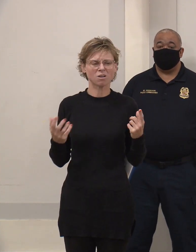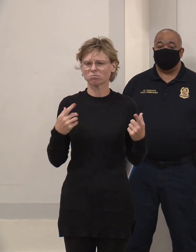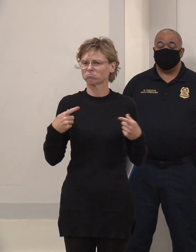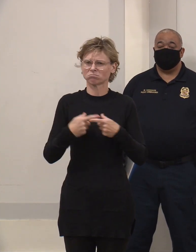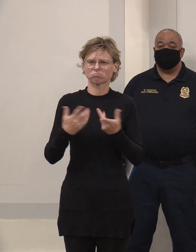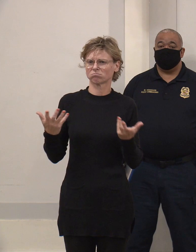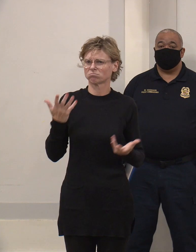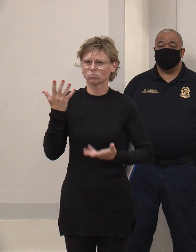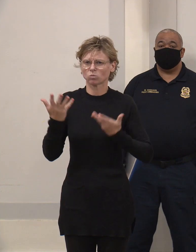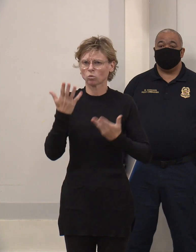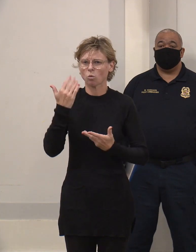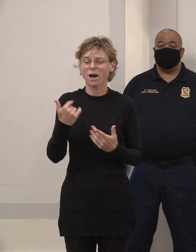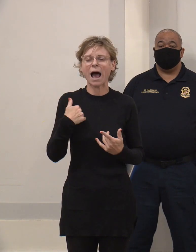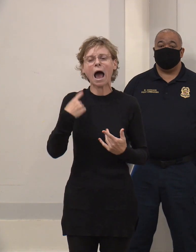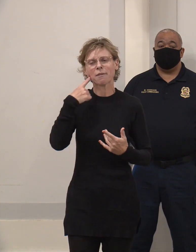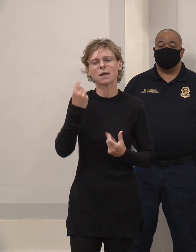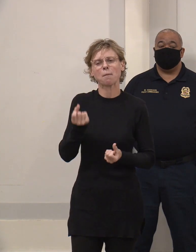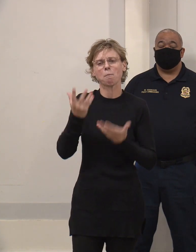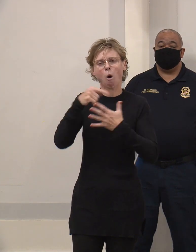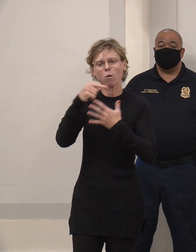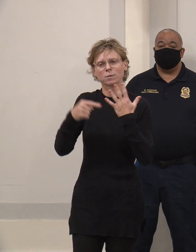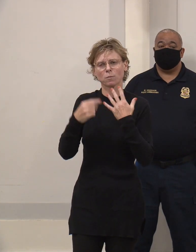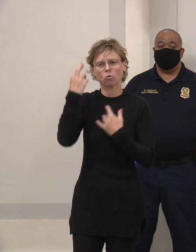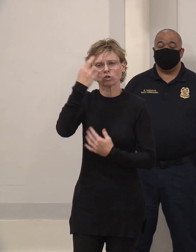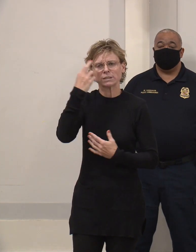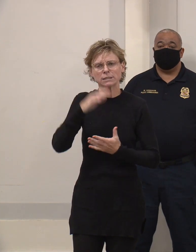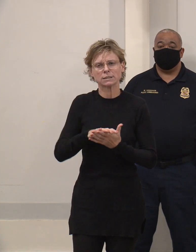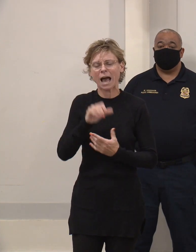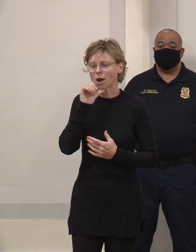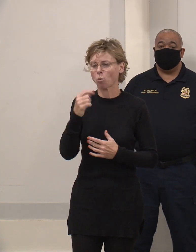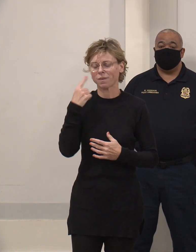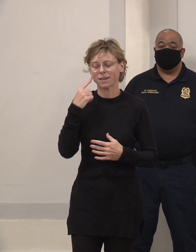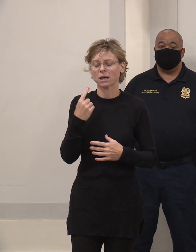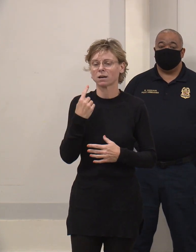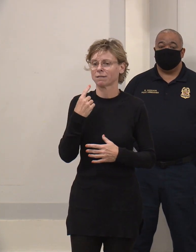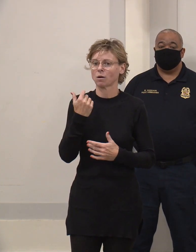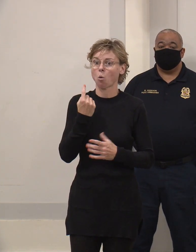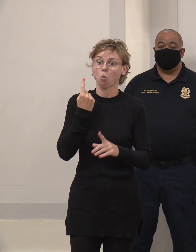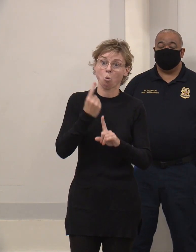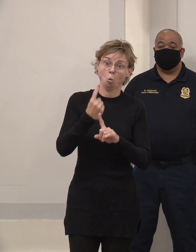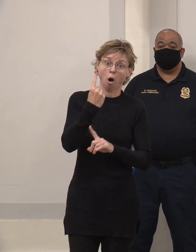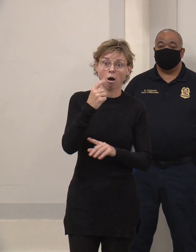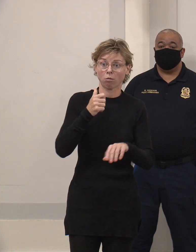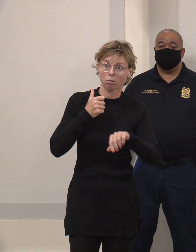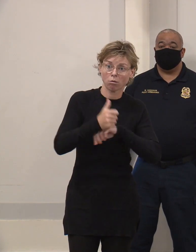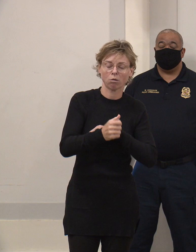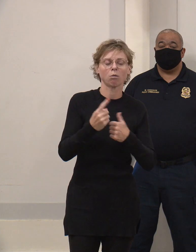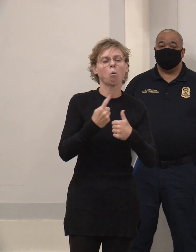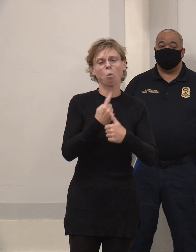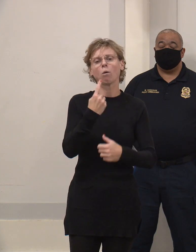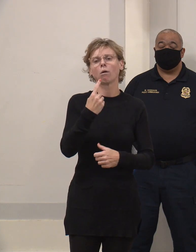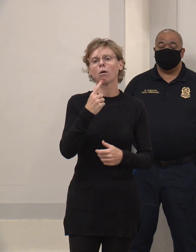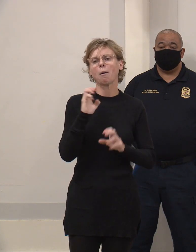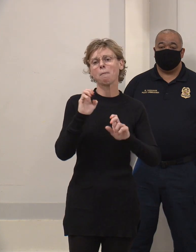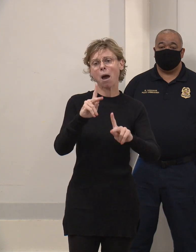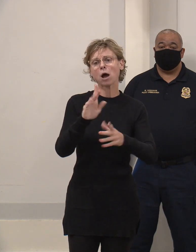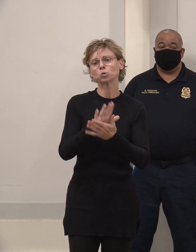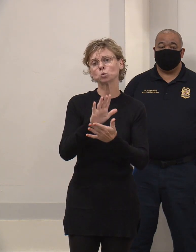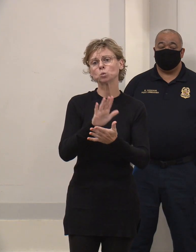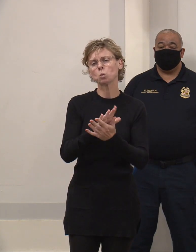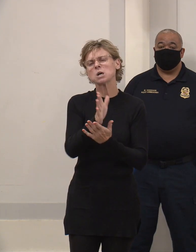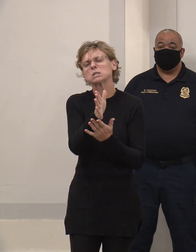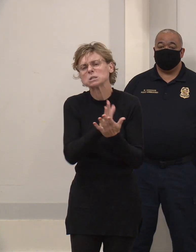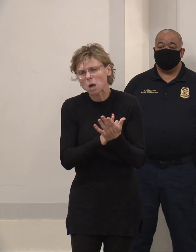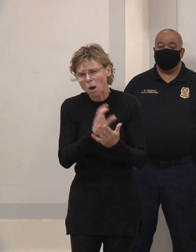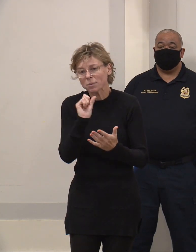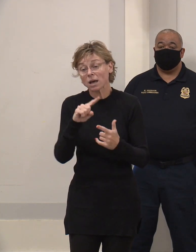multifactorial, right? I don't think it's any one thing. Certainly a return to school may contribute some, but we also have significantly